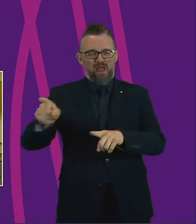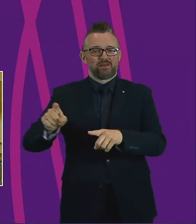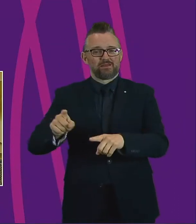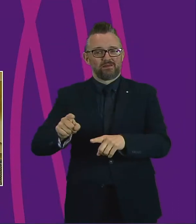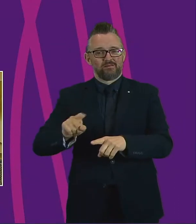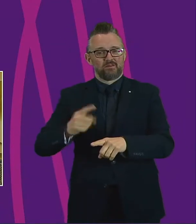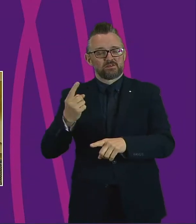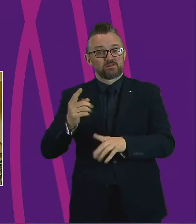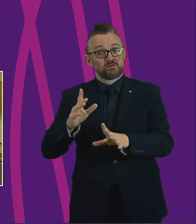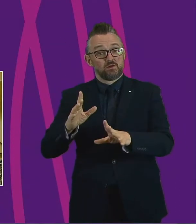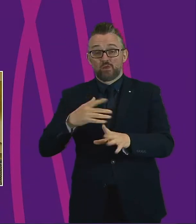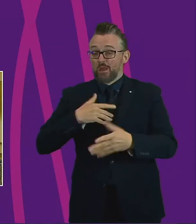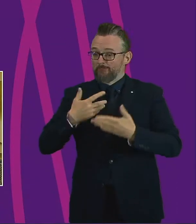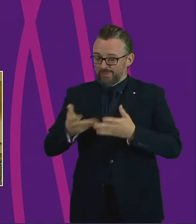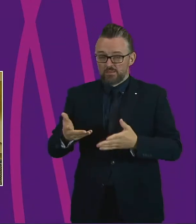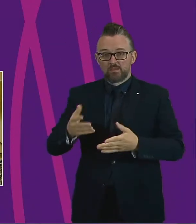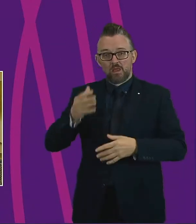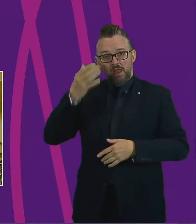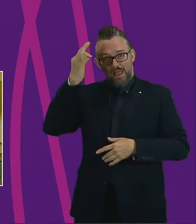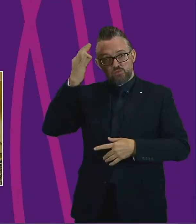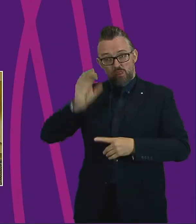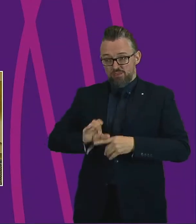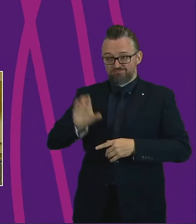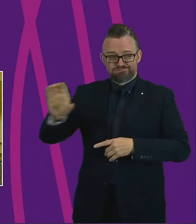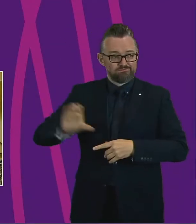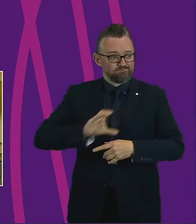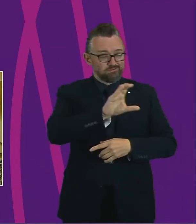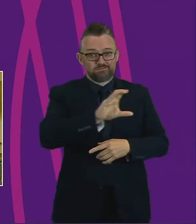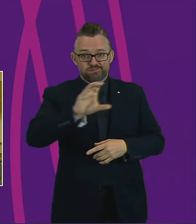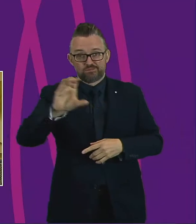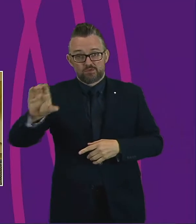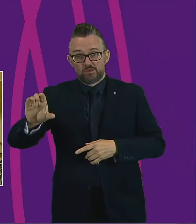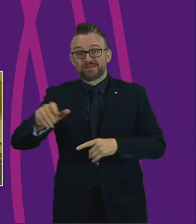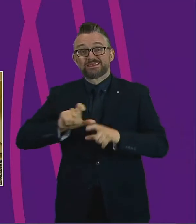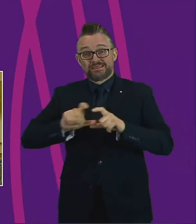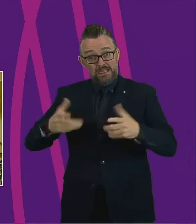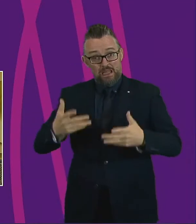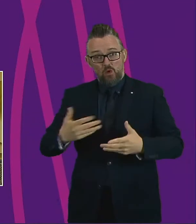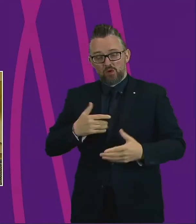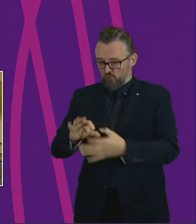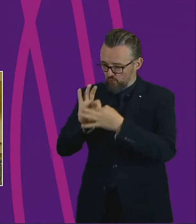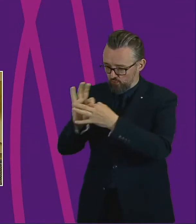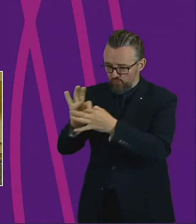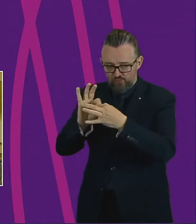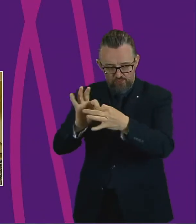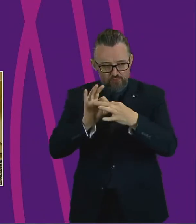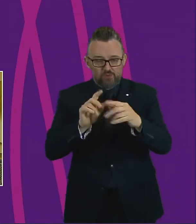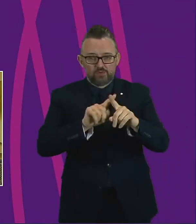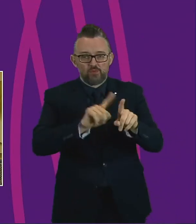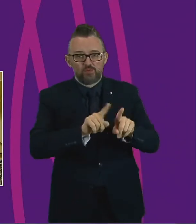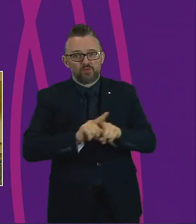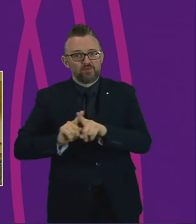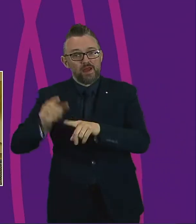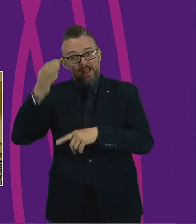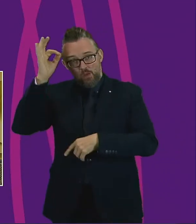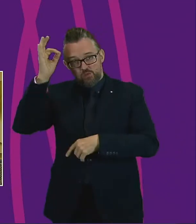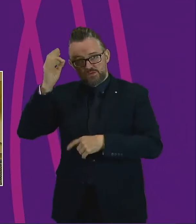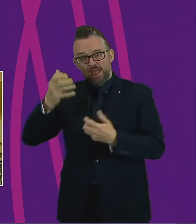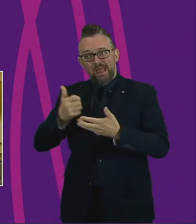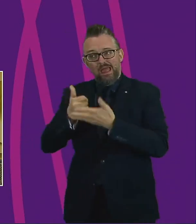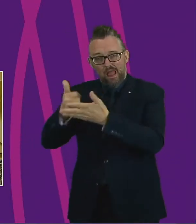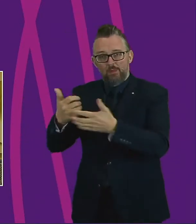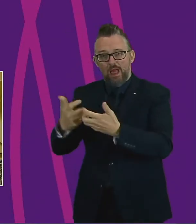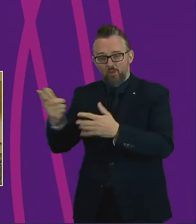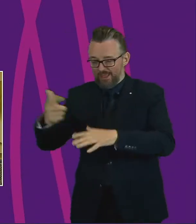already given councils significant additional resources, and we are working with councils right now to look at the plans they can put in place